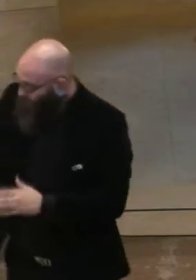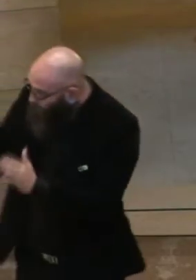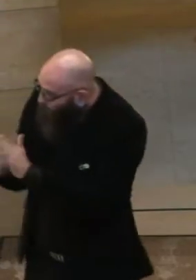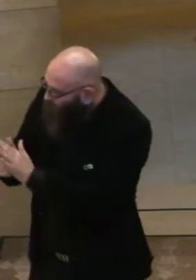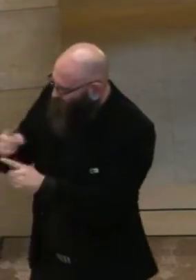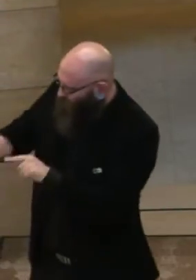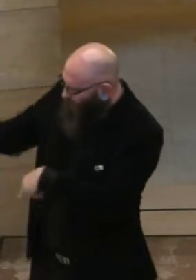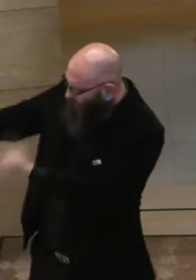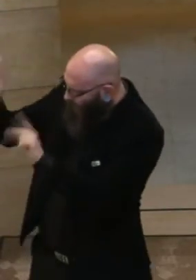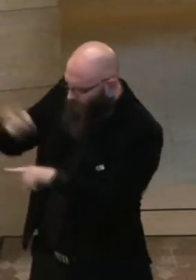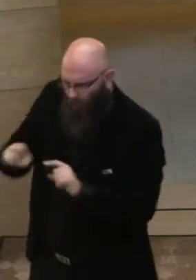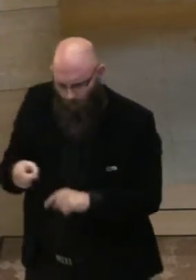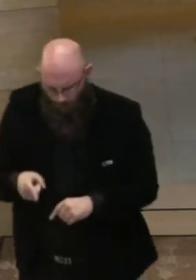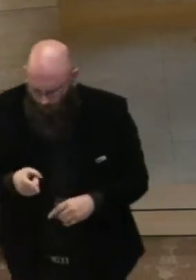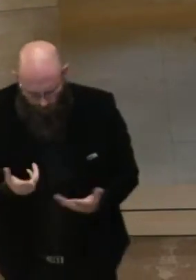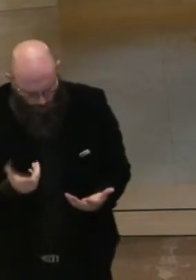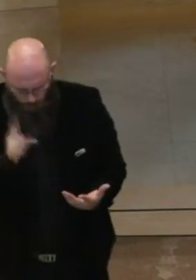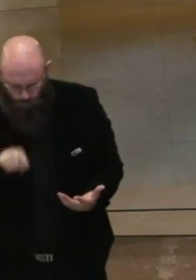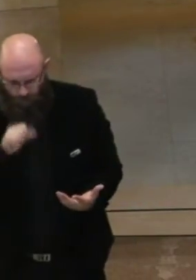a lie.